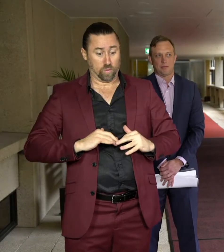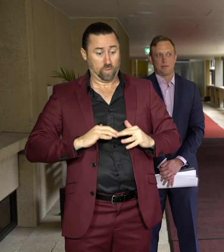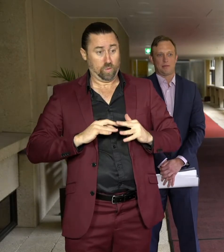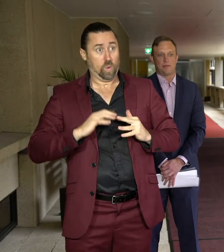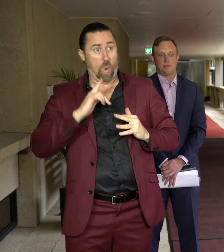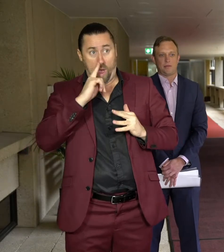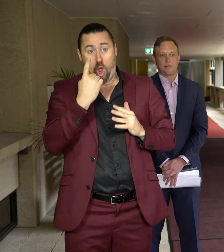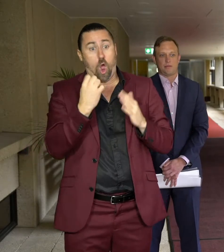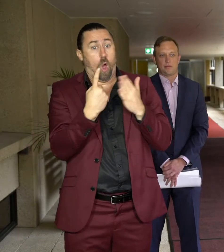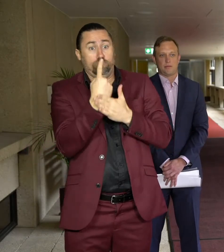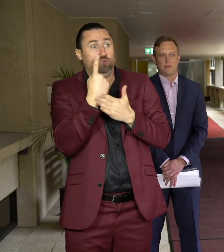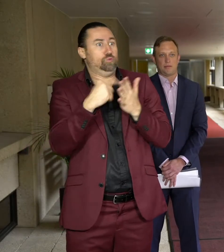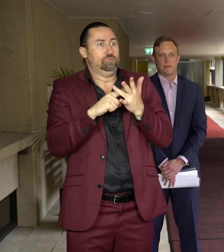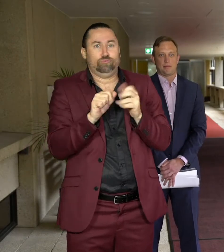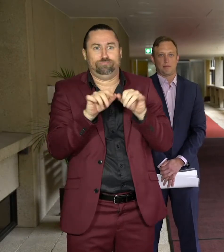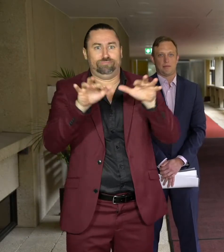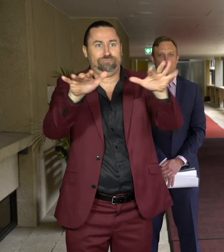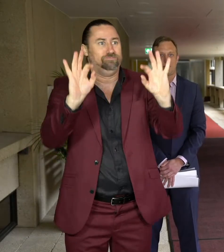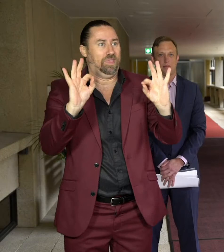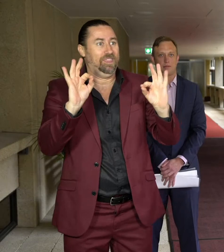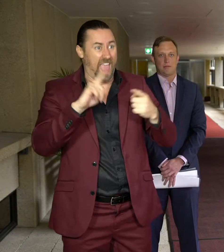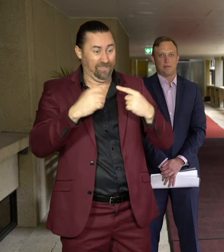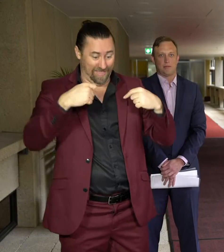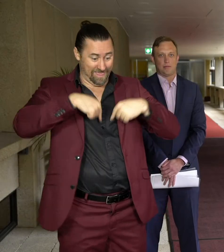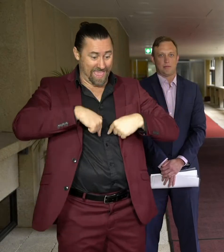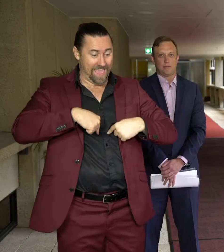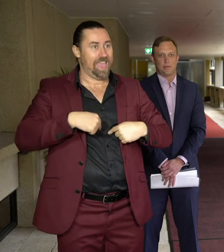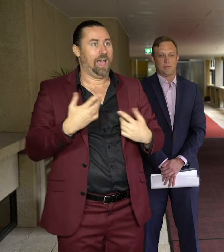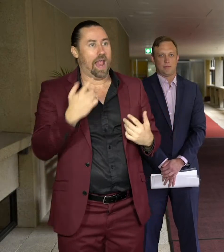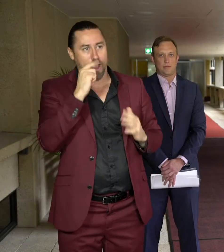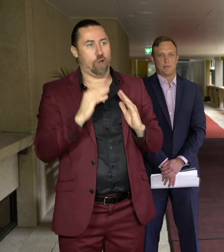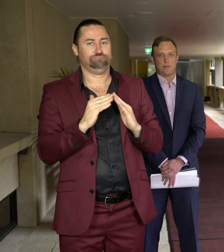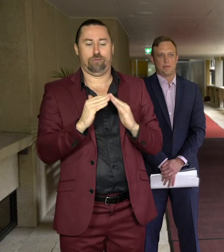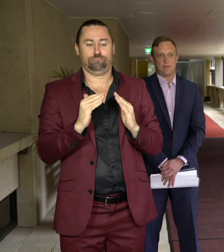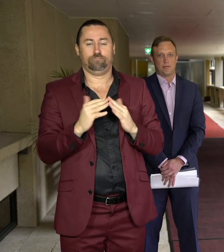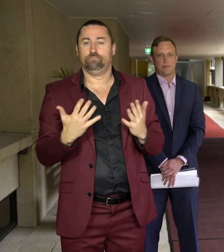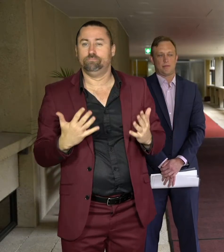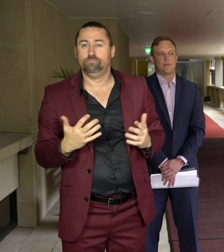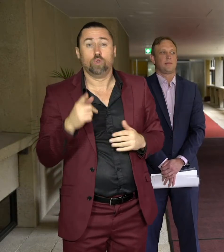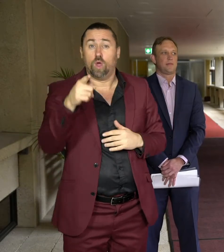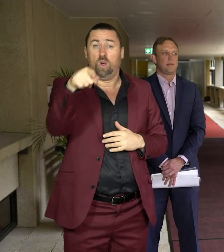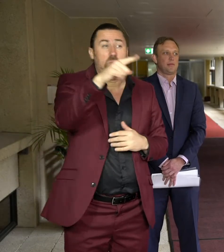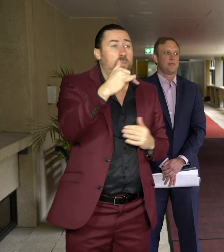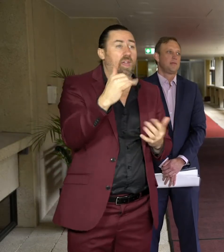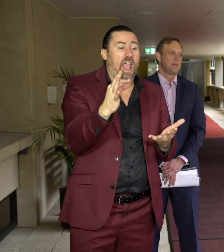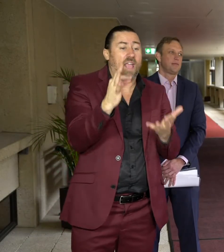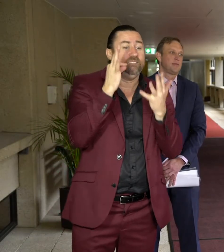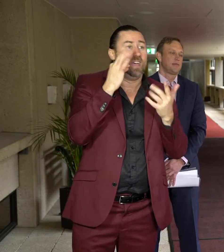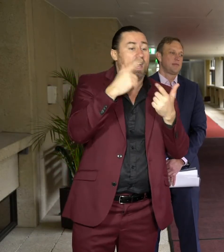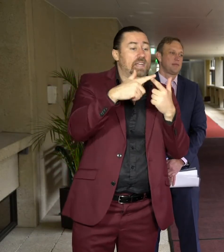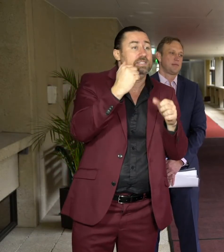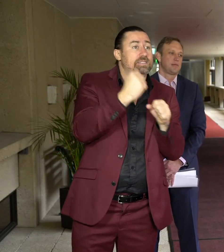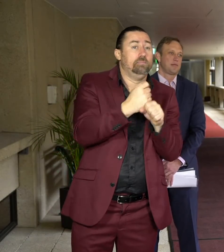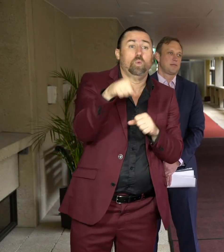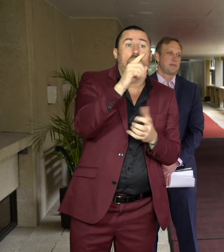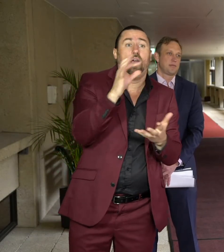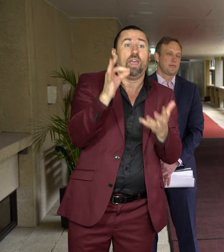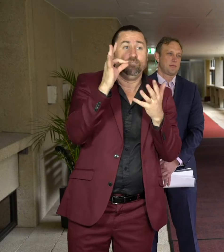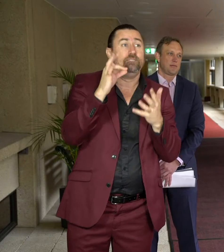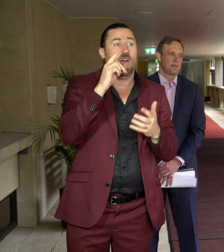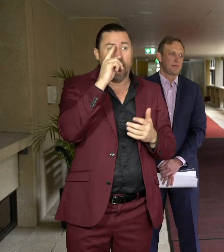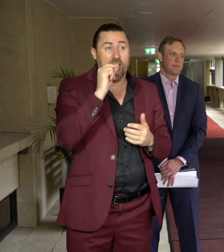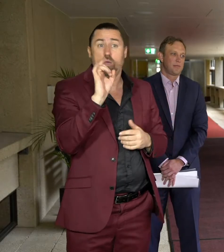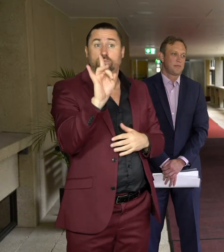really important. But businesses can check people in. So if you're a cafe, then you can have your own